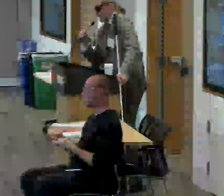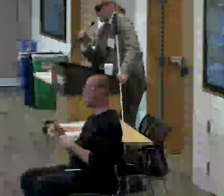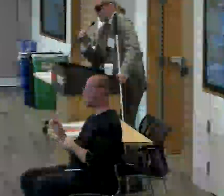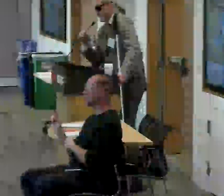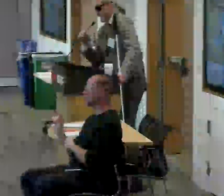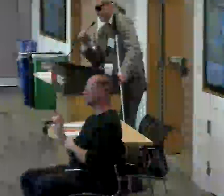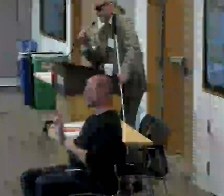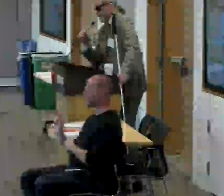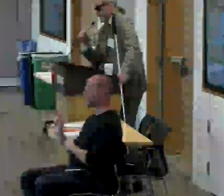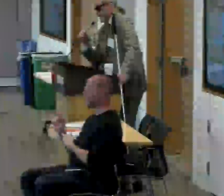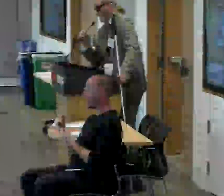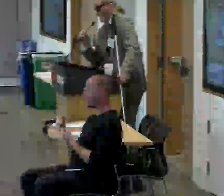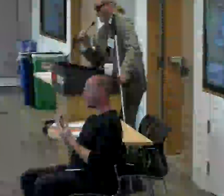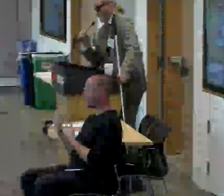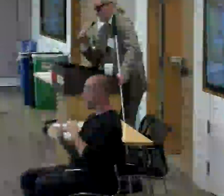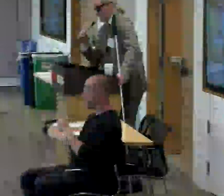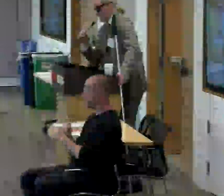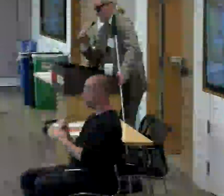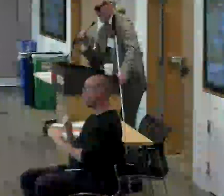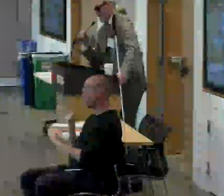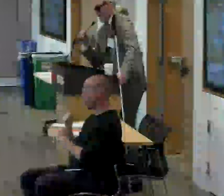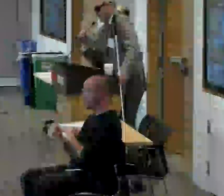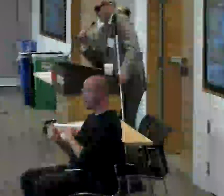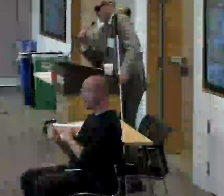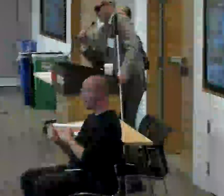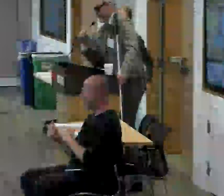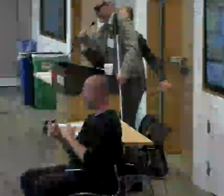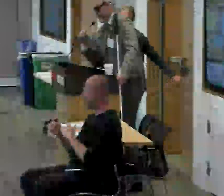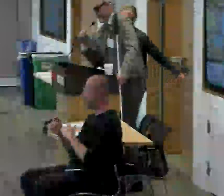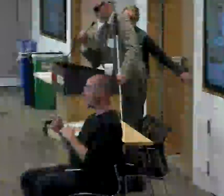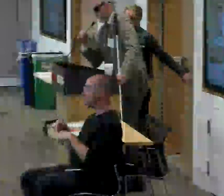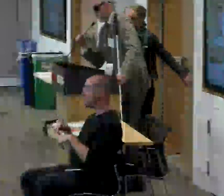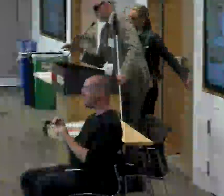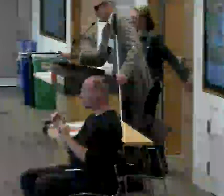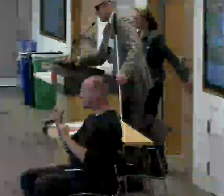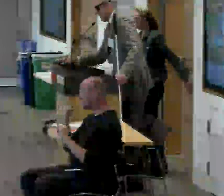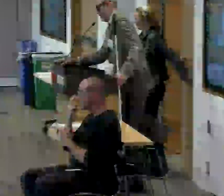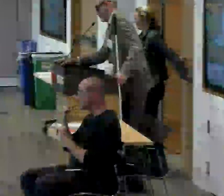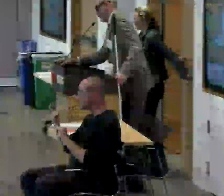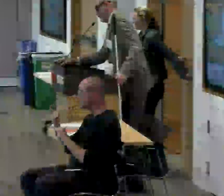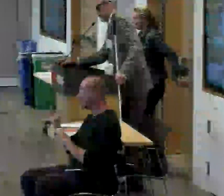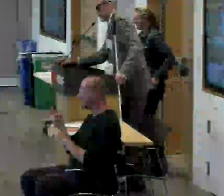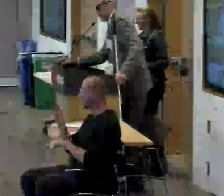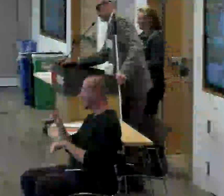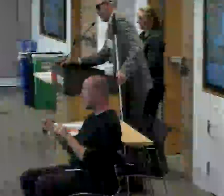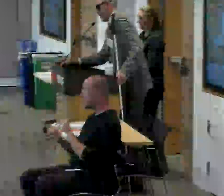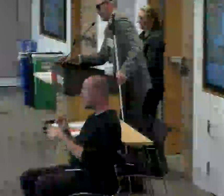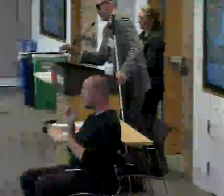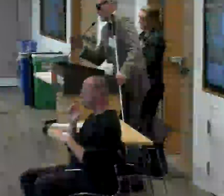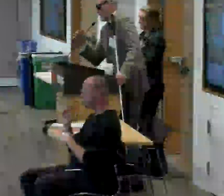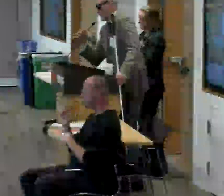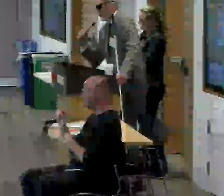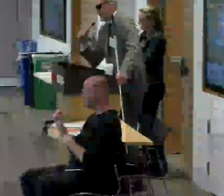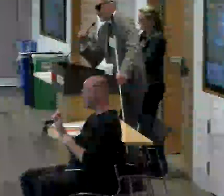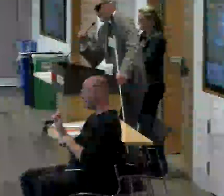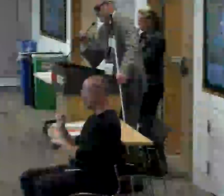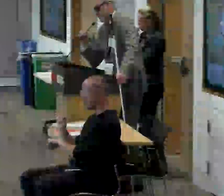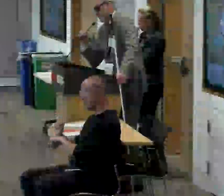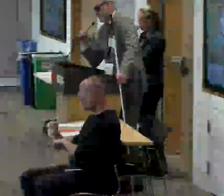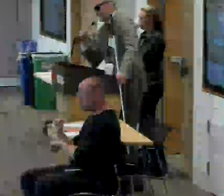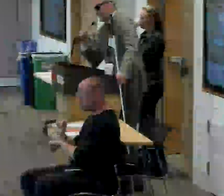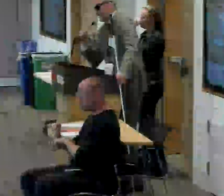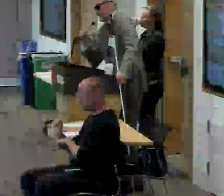many years have gone by, and yet we still see the number of people with disabilities who are employed has not